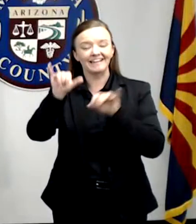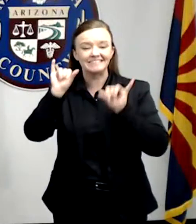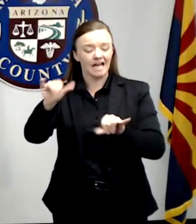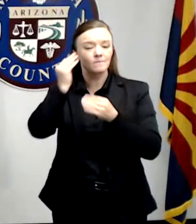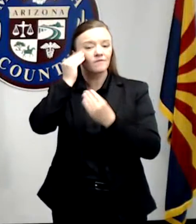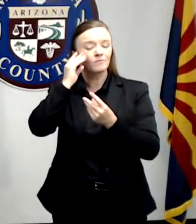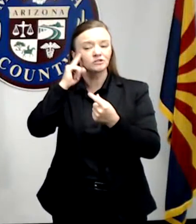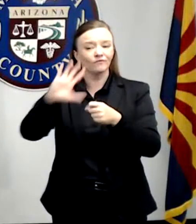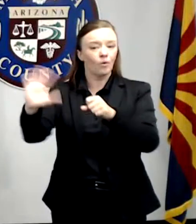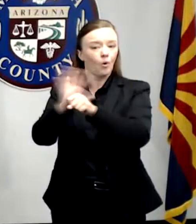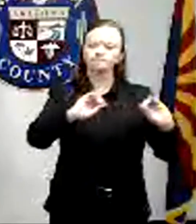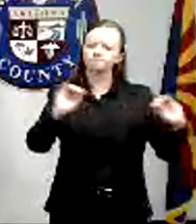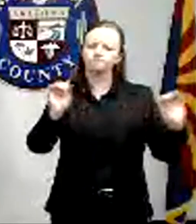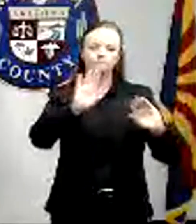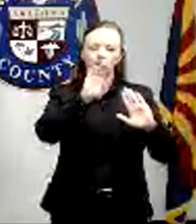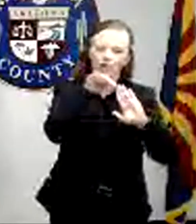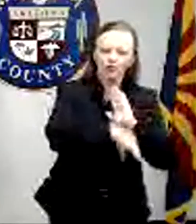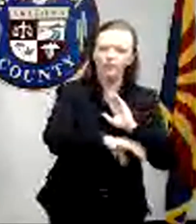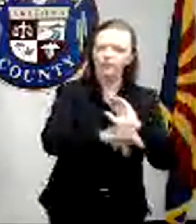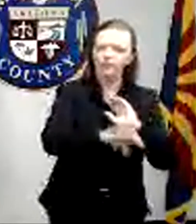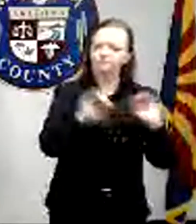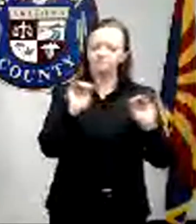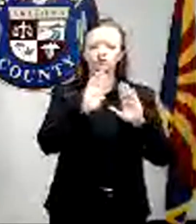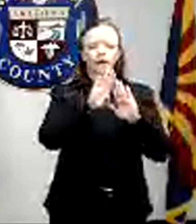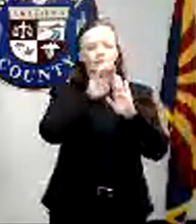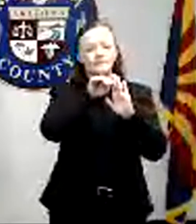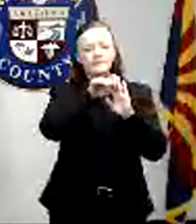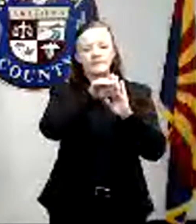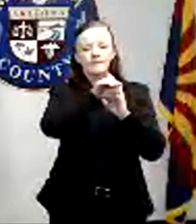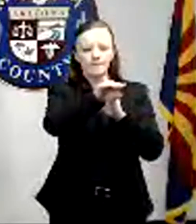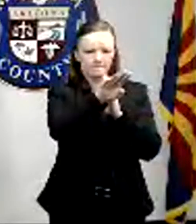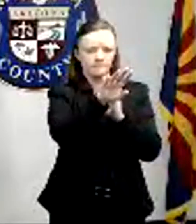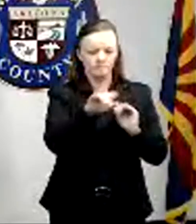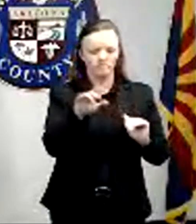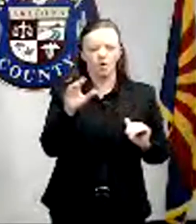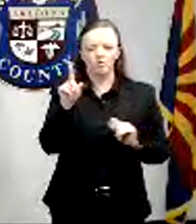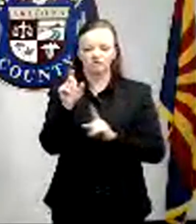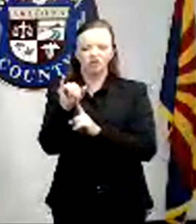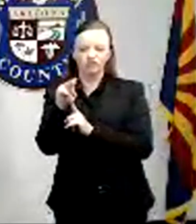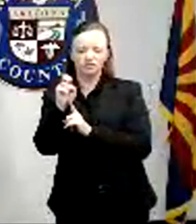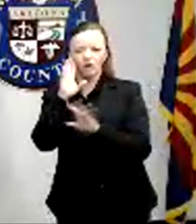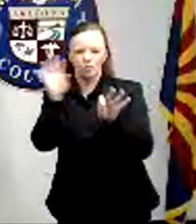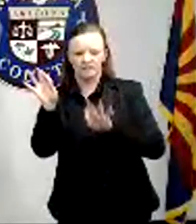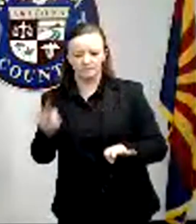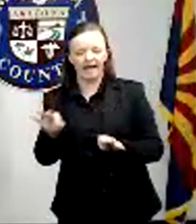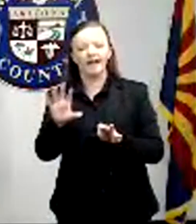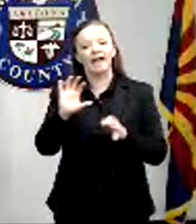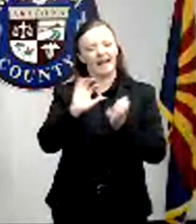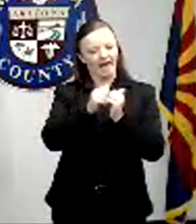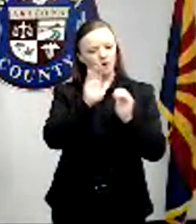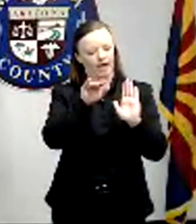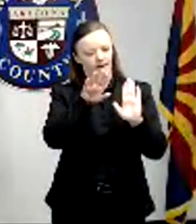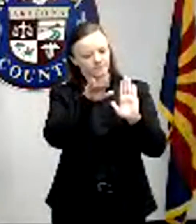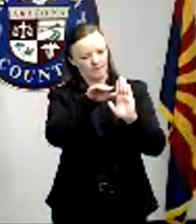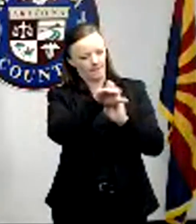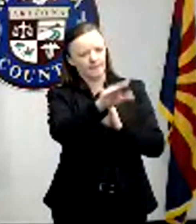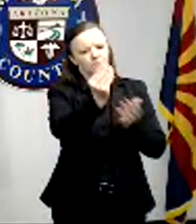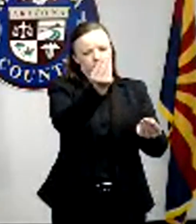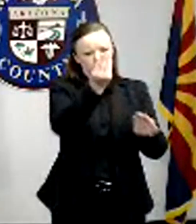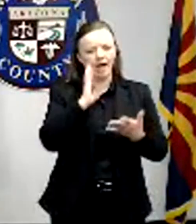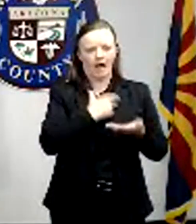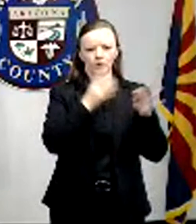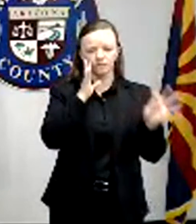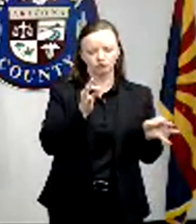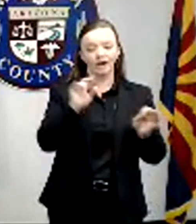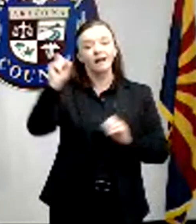day, at not only statewide, but certainly way. I'll let Dr. Sonnenschein address that and then how that informs our decision. And of course, the governor is getting that